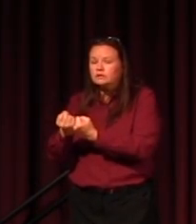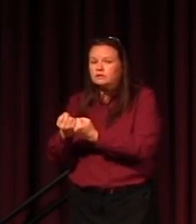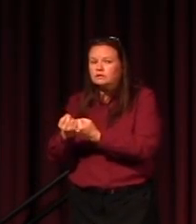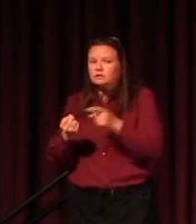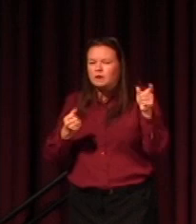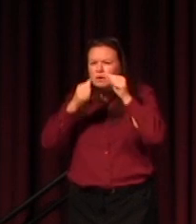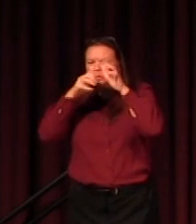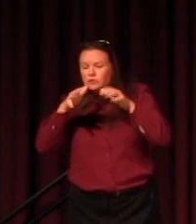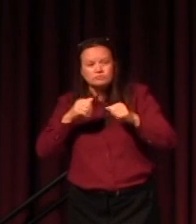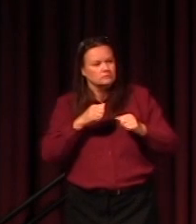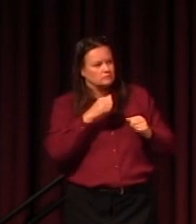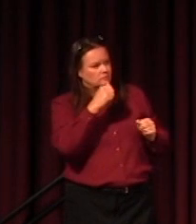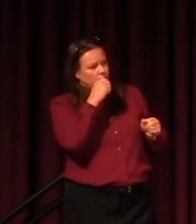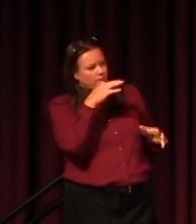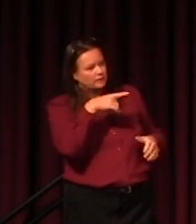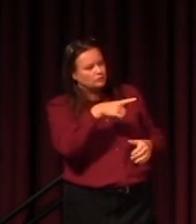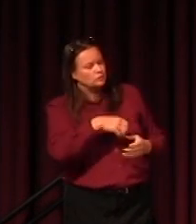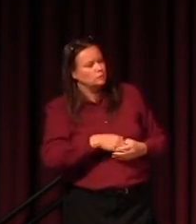Bless you.